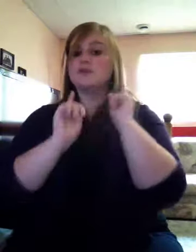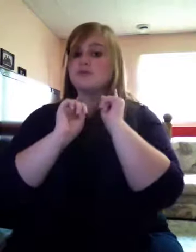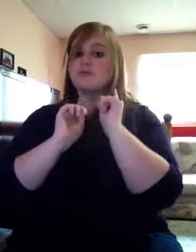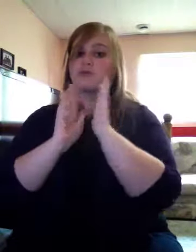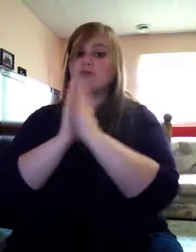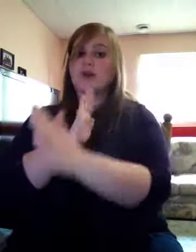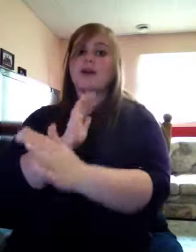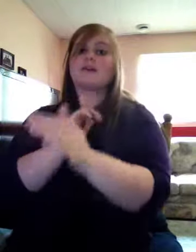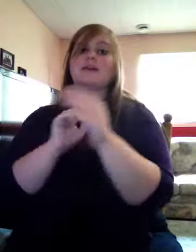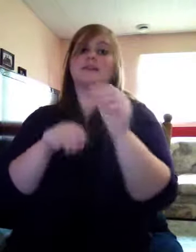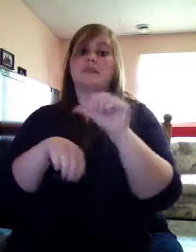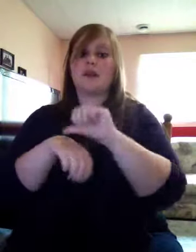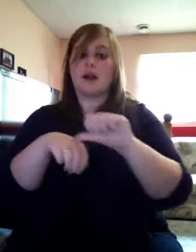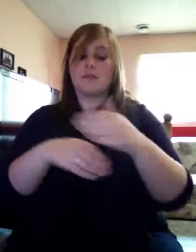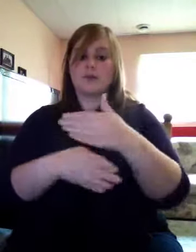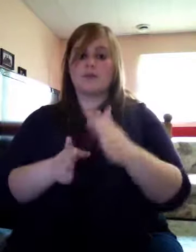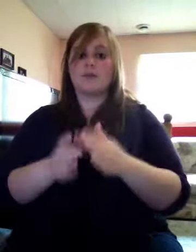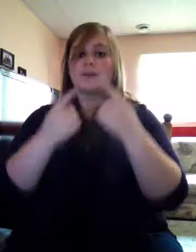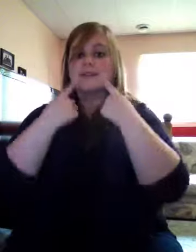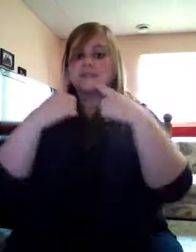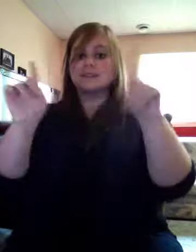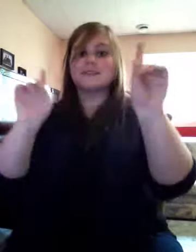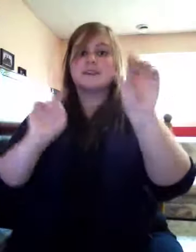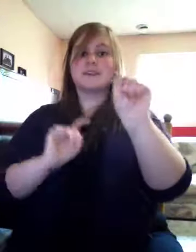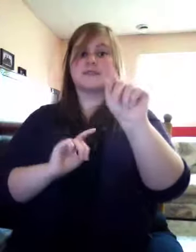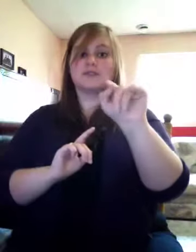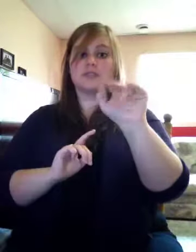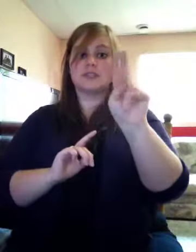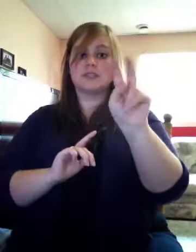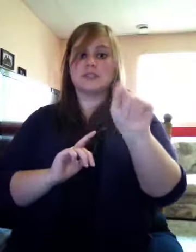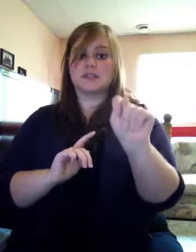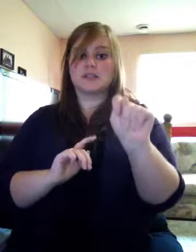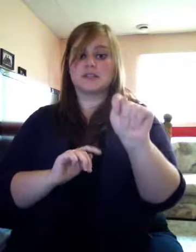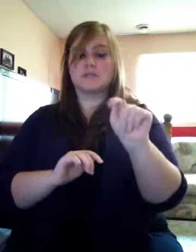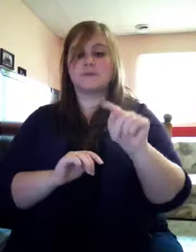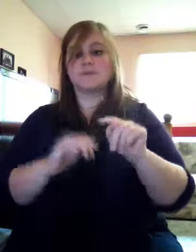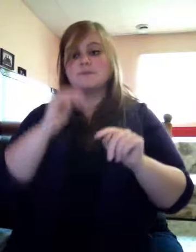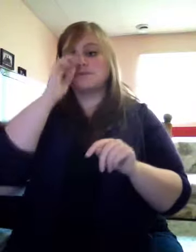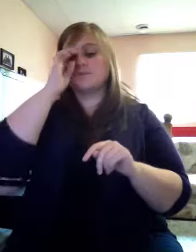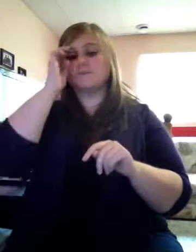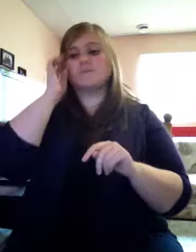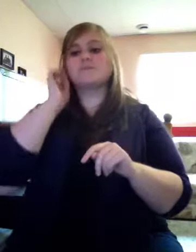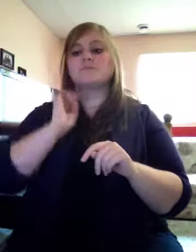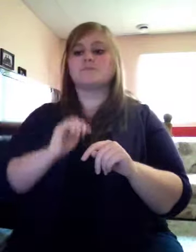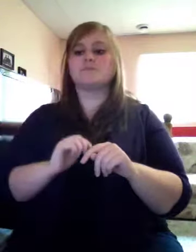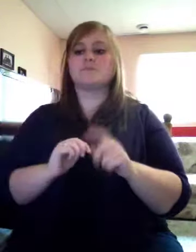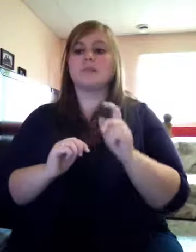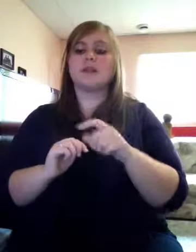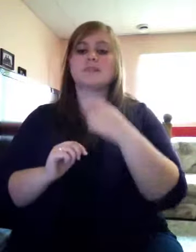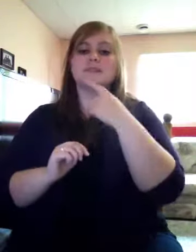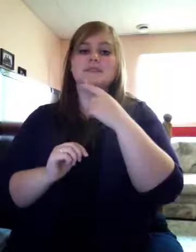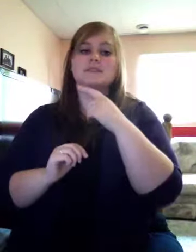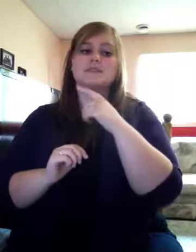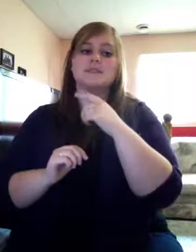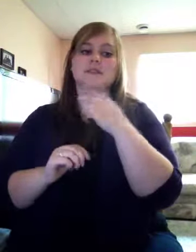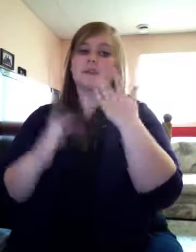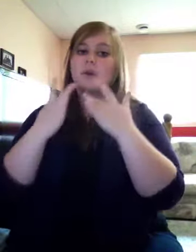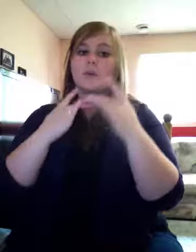and had successful placement of a stent. This is a rare video clip showing a saccular abdominal aortic aneurysm